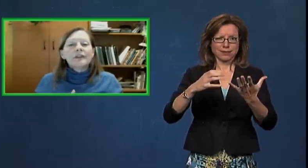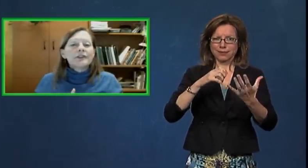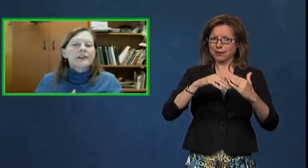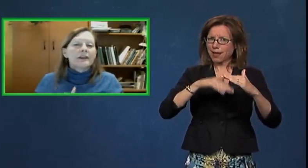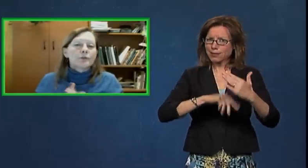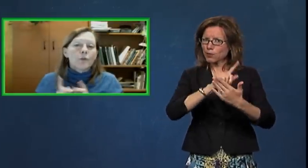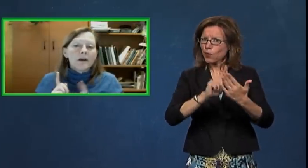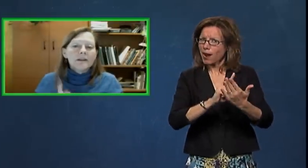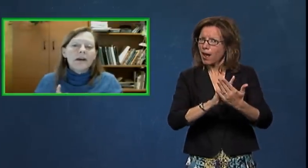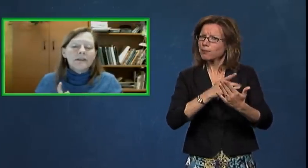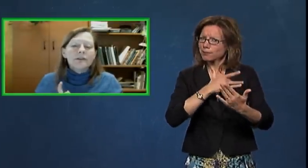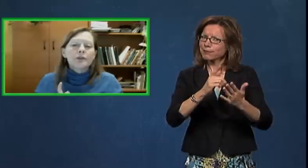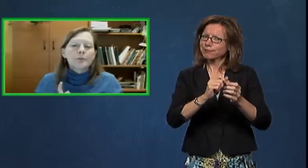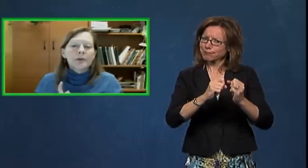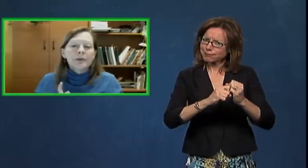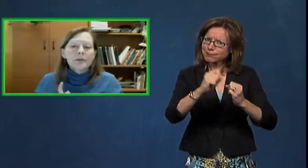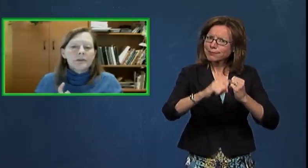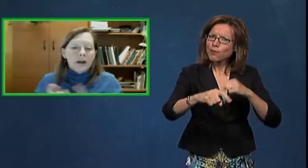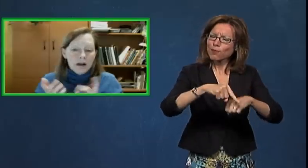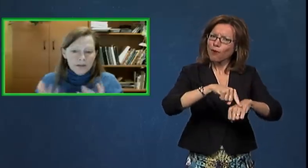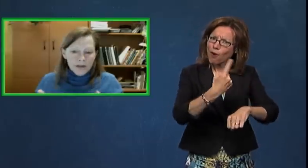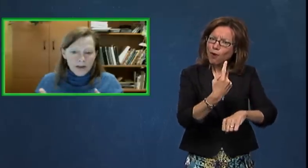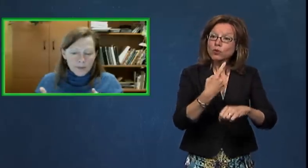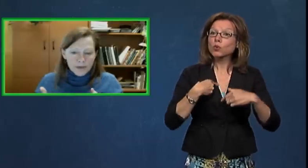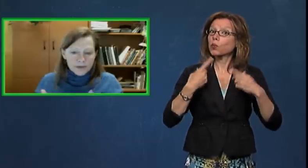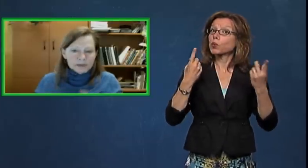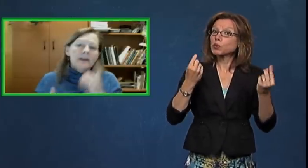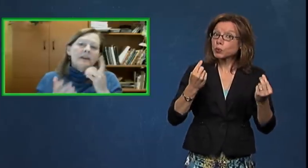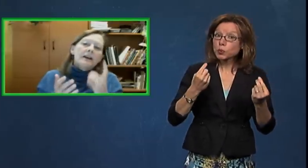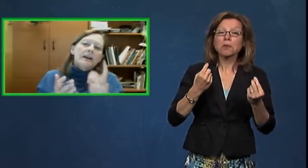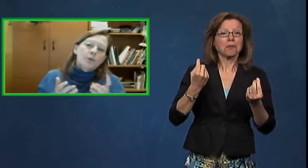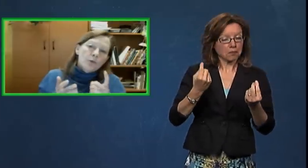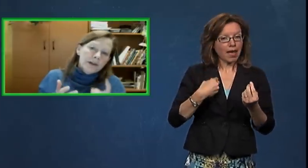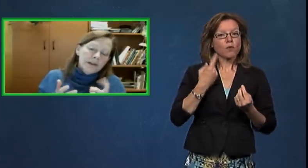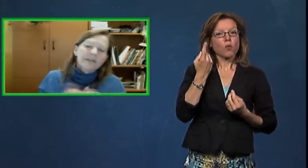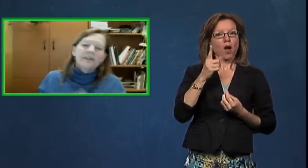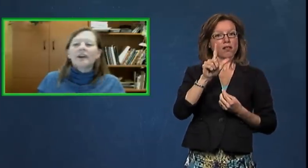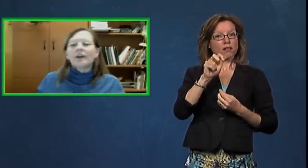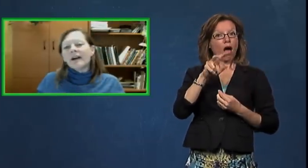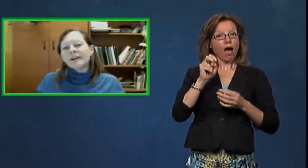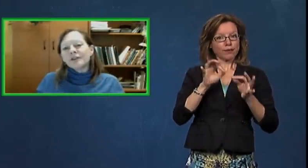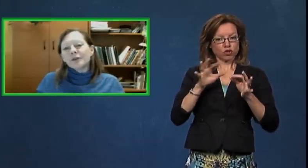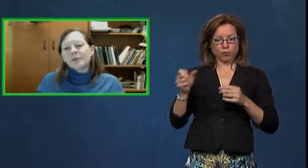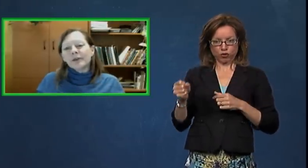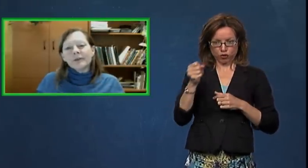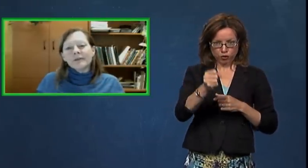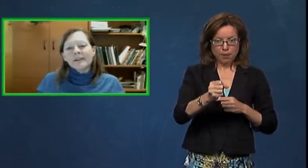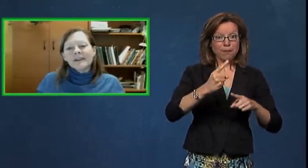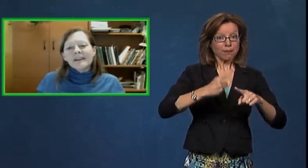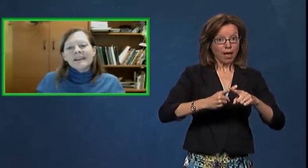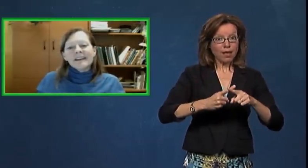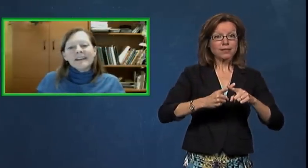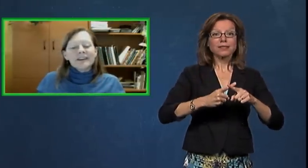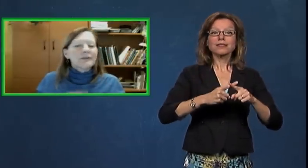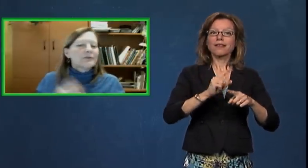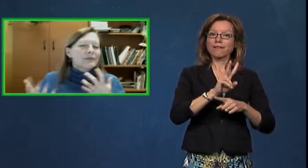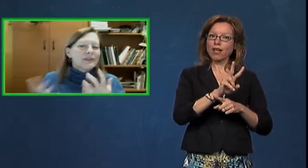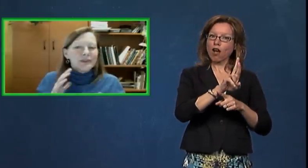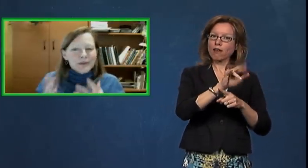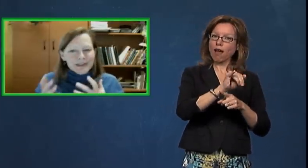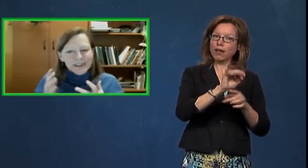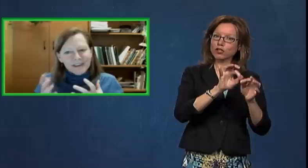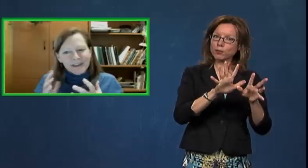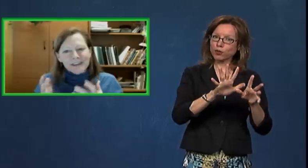the university has 1 live interpreter on the campus and 1 VRI interpreter. And